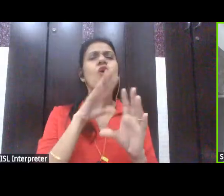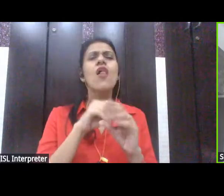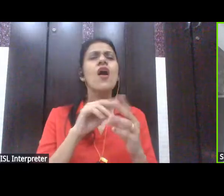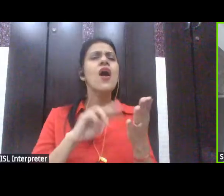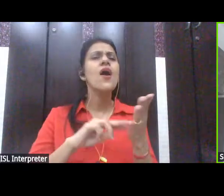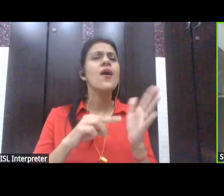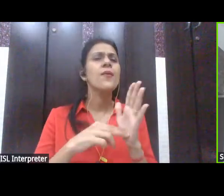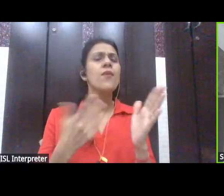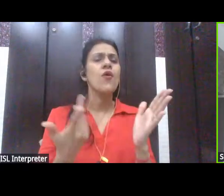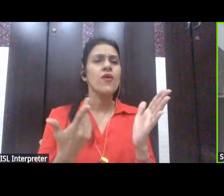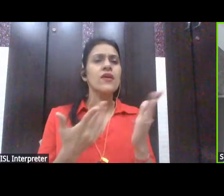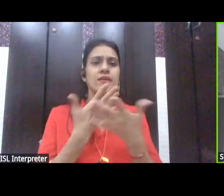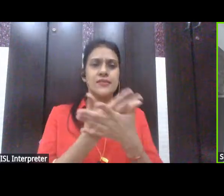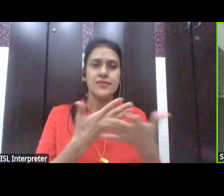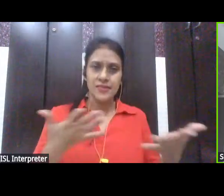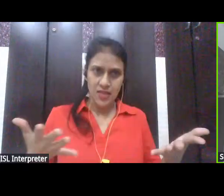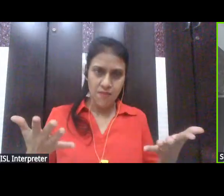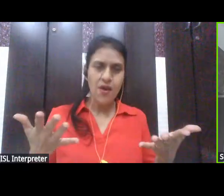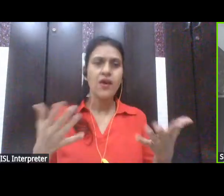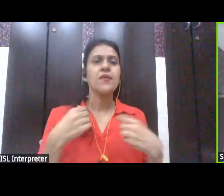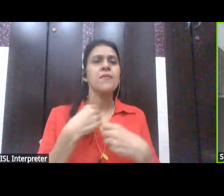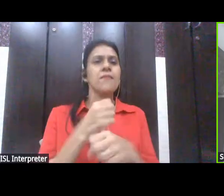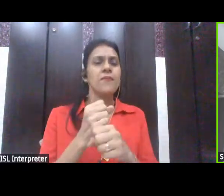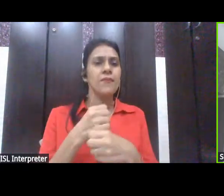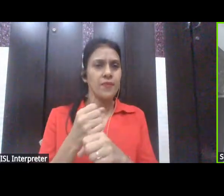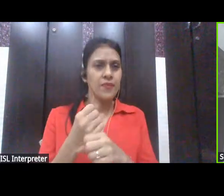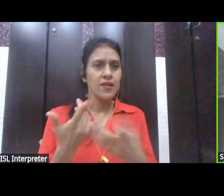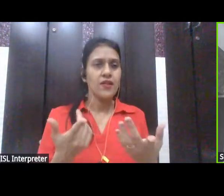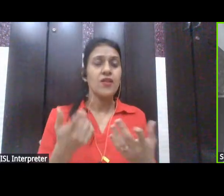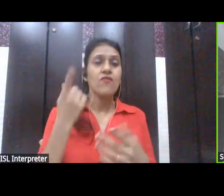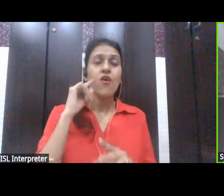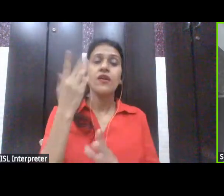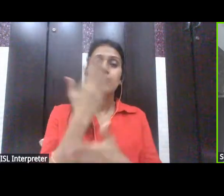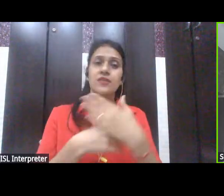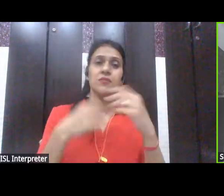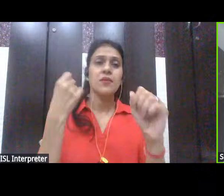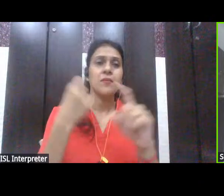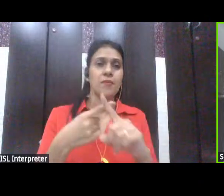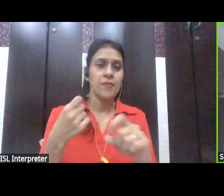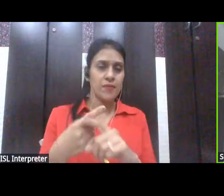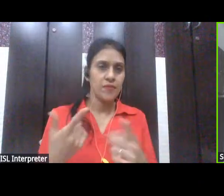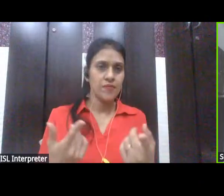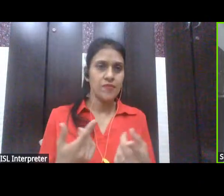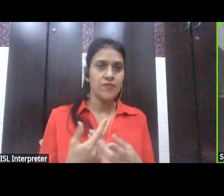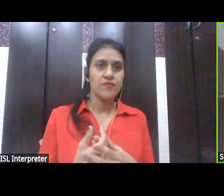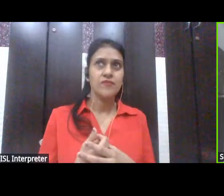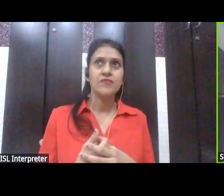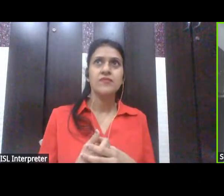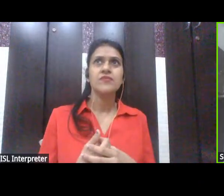product that is usable to everyone, and that actually meets the